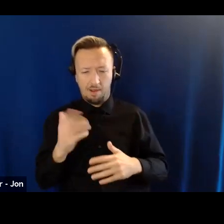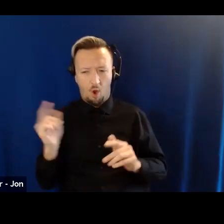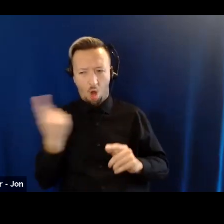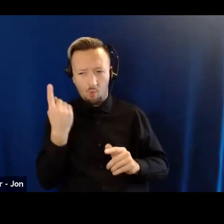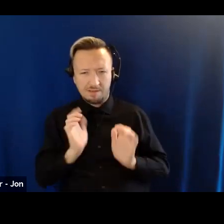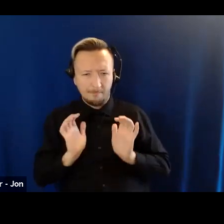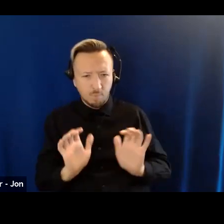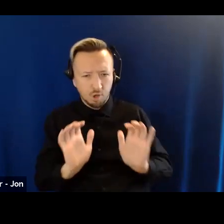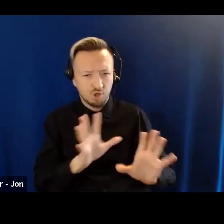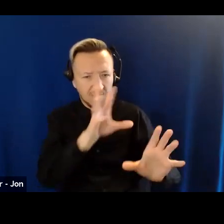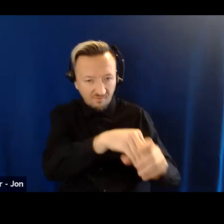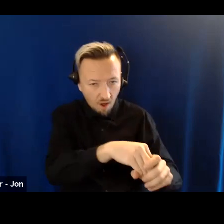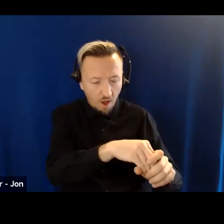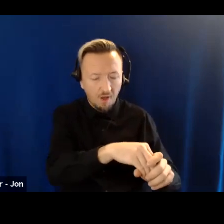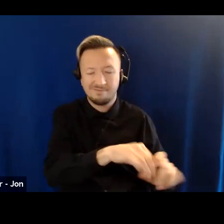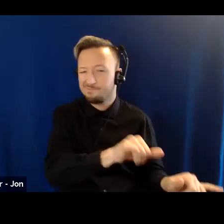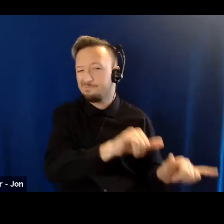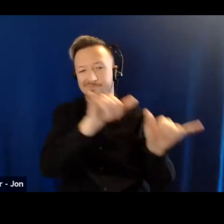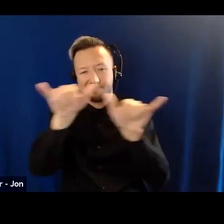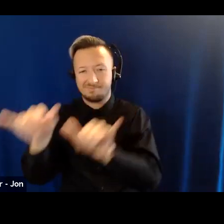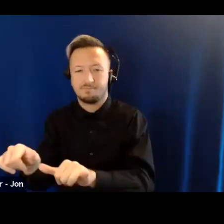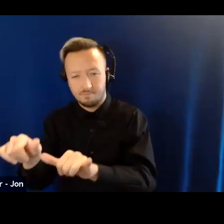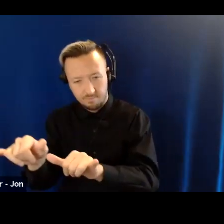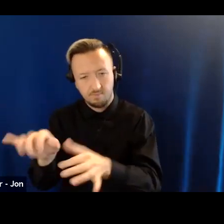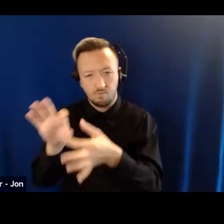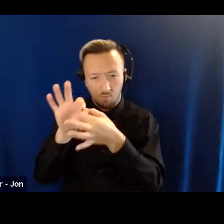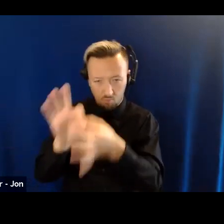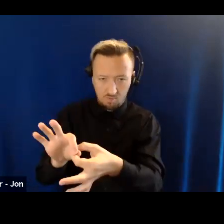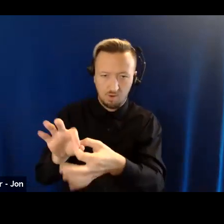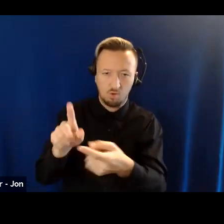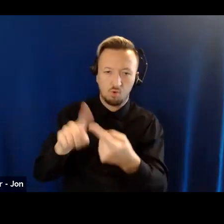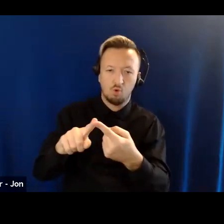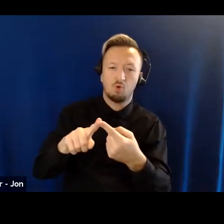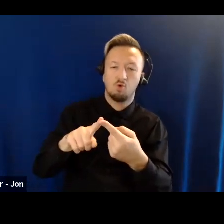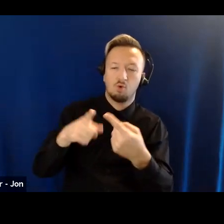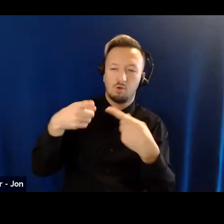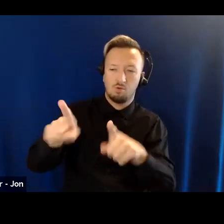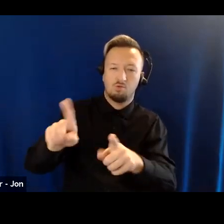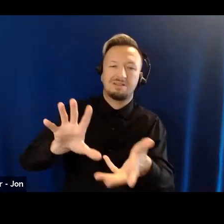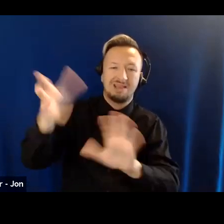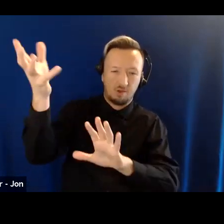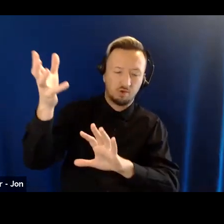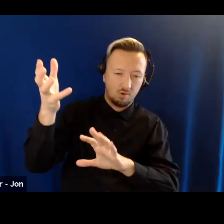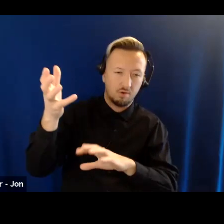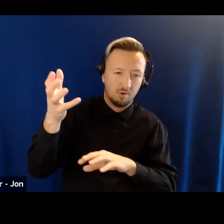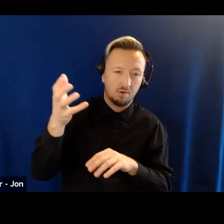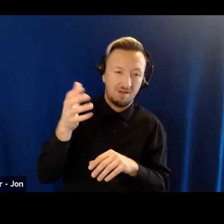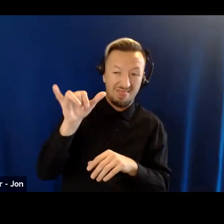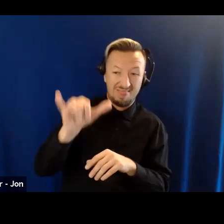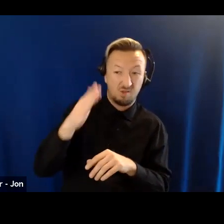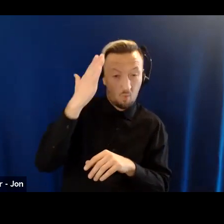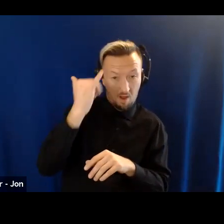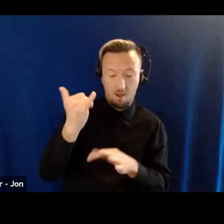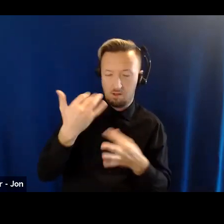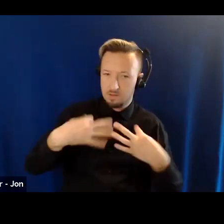rights. These same systems are disproportionately impacted during disasters as well, and that is why it's so important for us